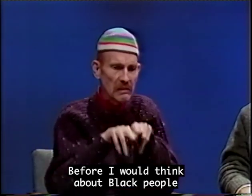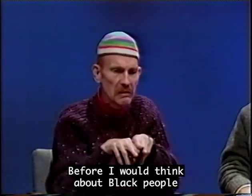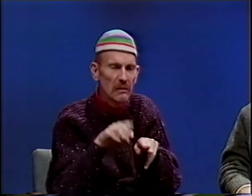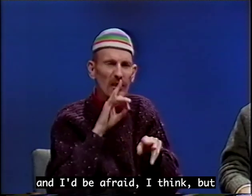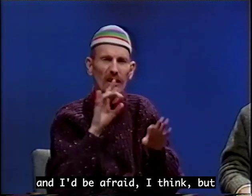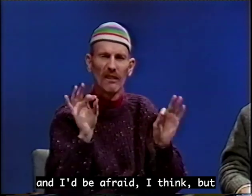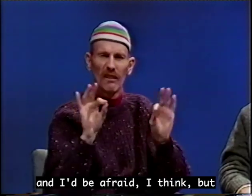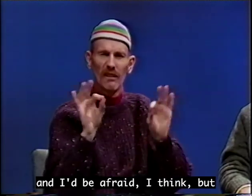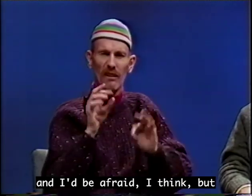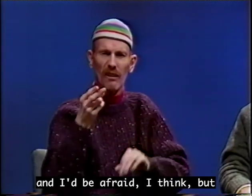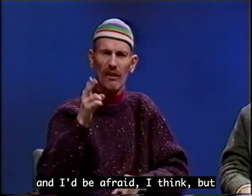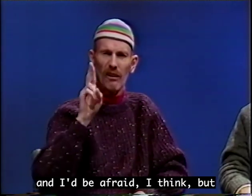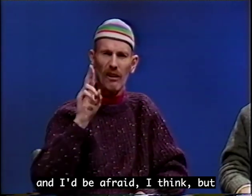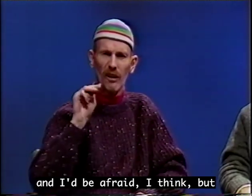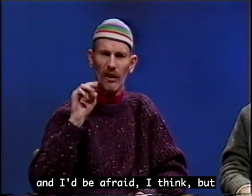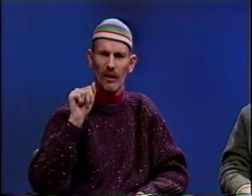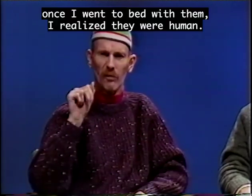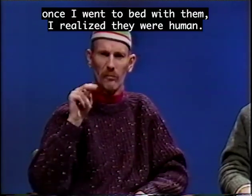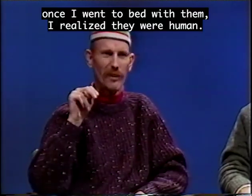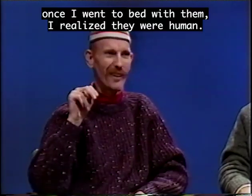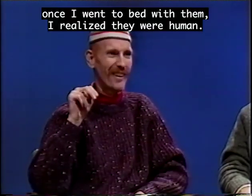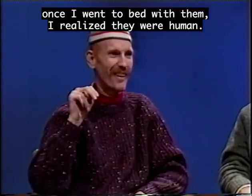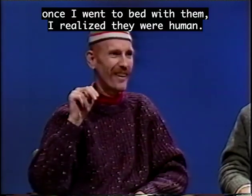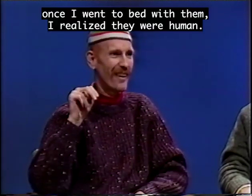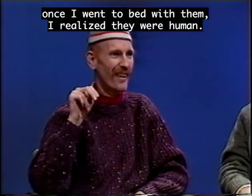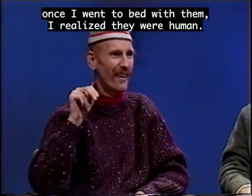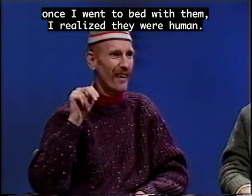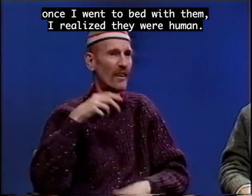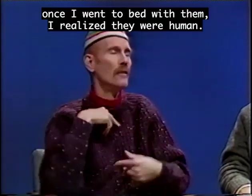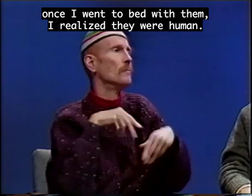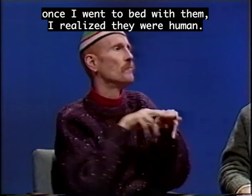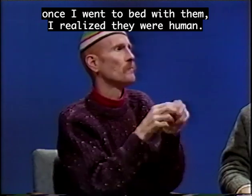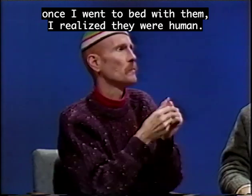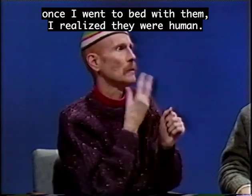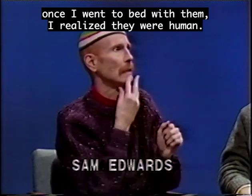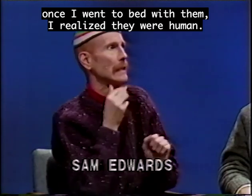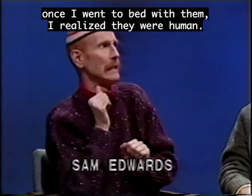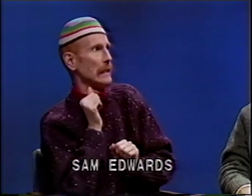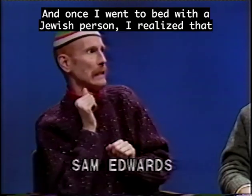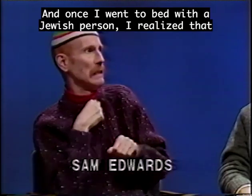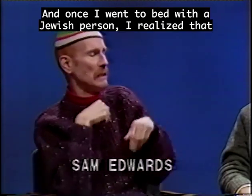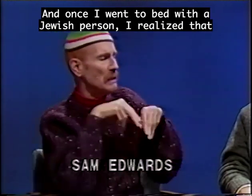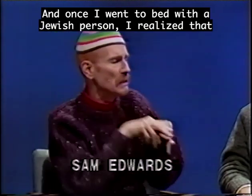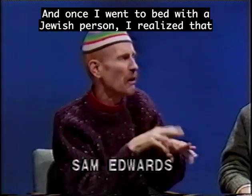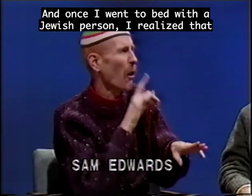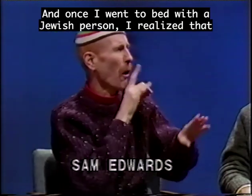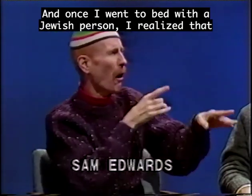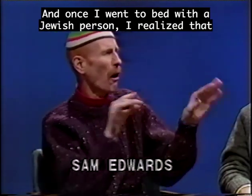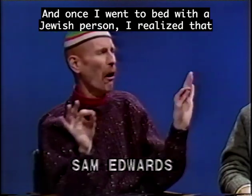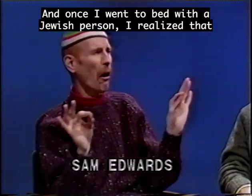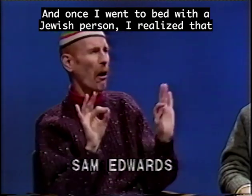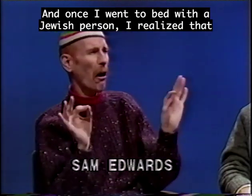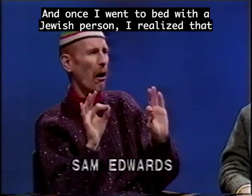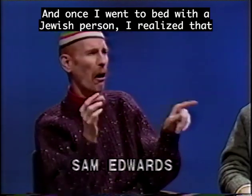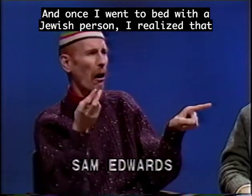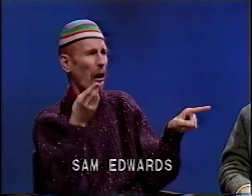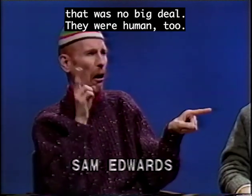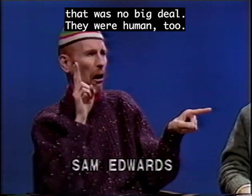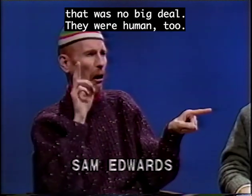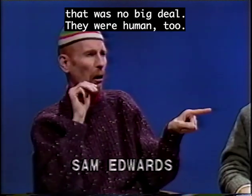people and I'd be afraid, I think. But once I went to bed with them, I realized they were human. And then once I went to bed with a Jewish person, I realized that was no big